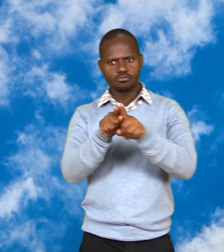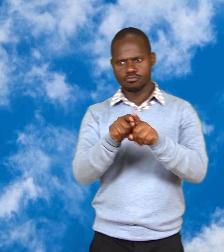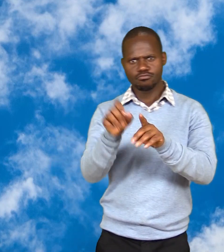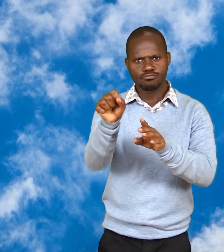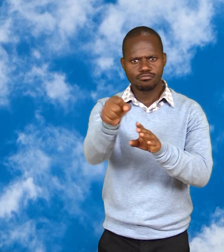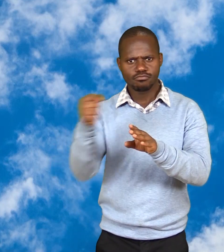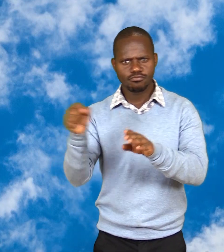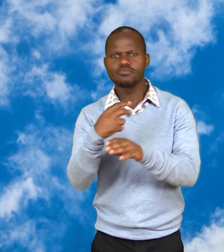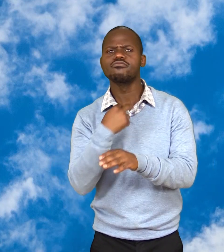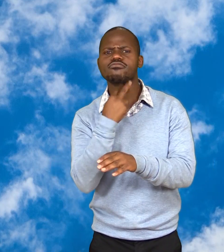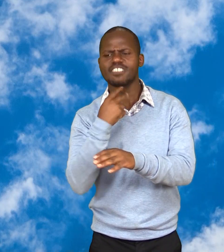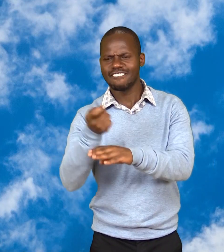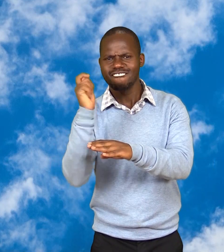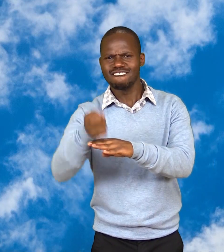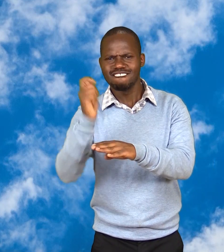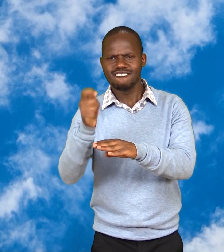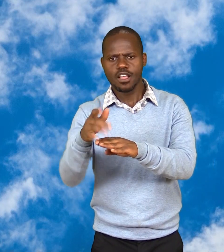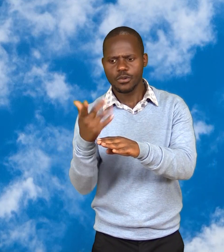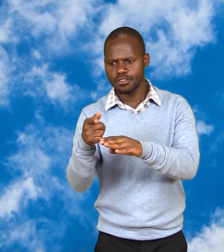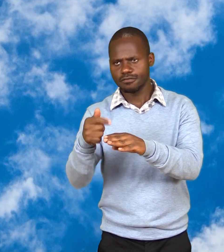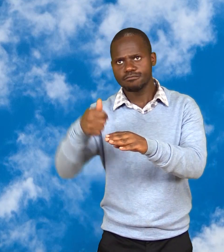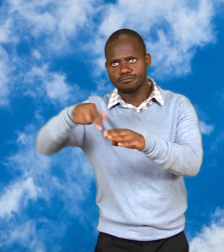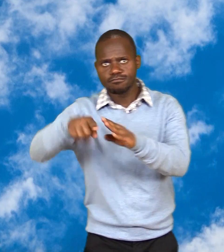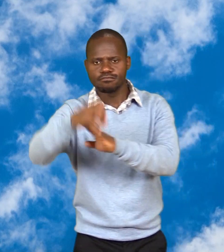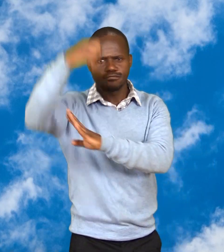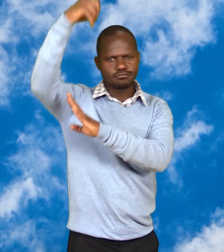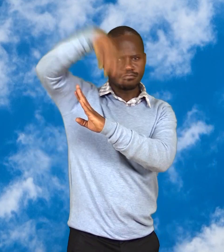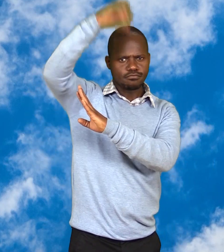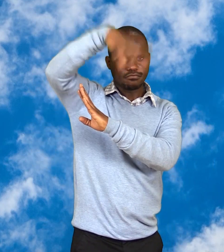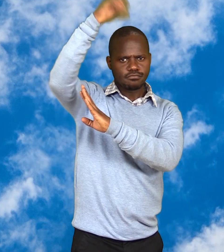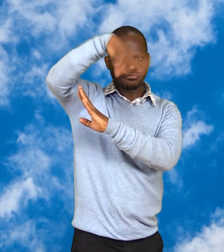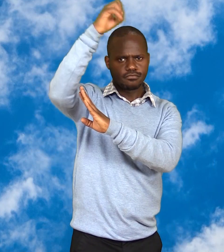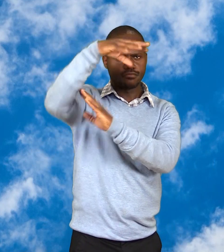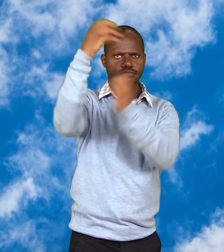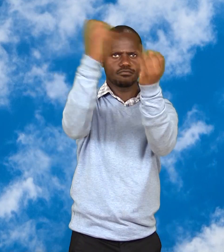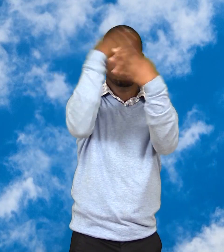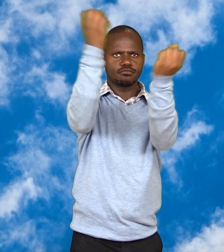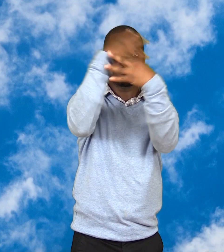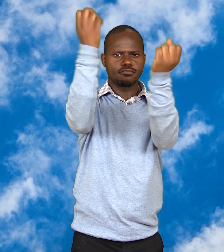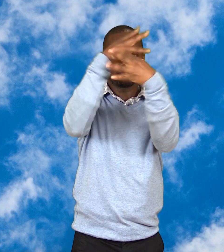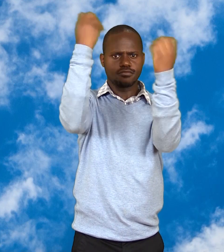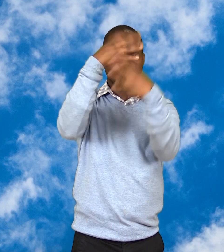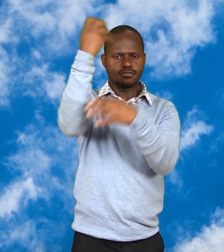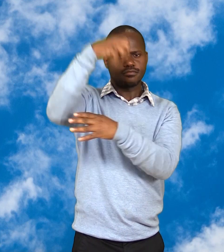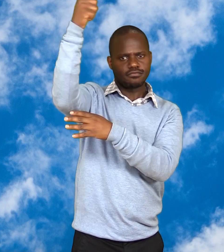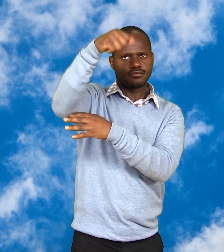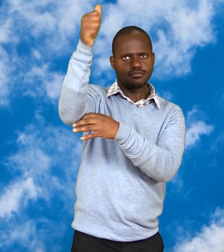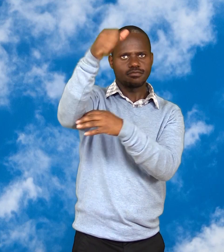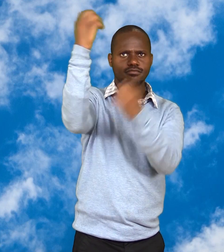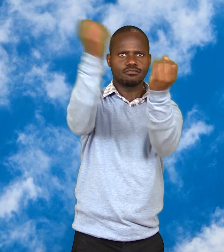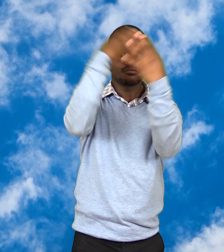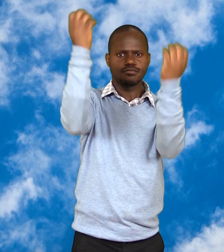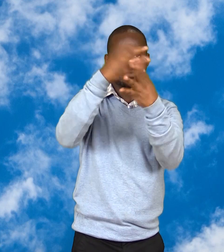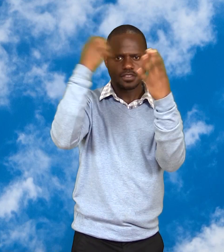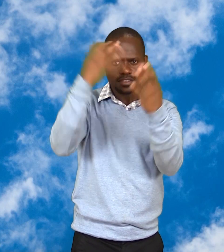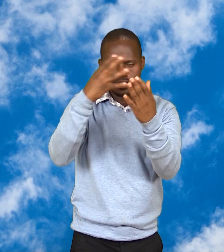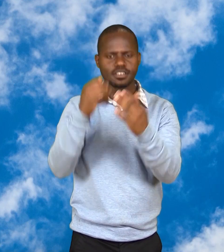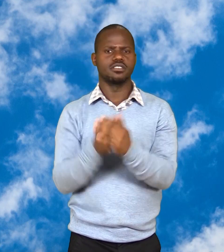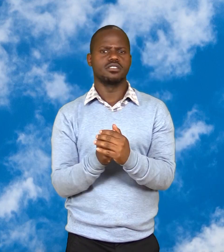or a piece of paper, or sometimes they can use a gong or something that is making loud